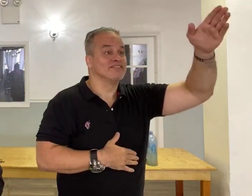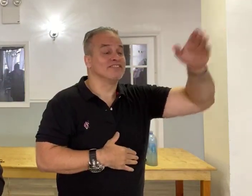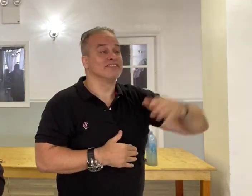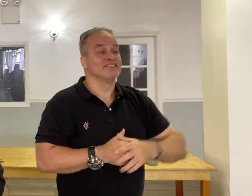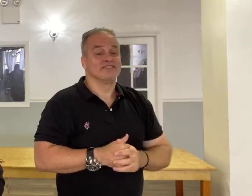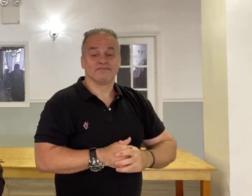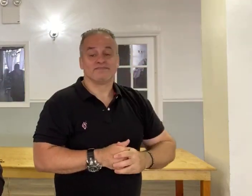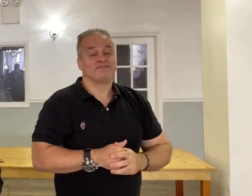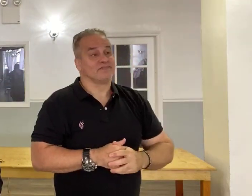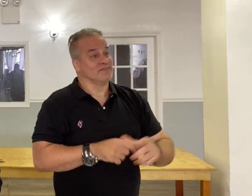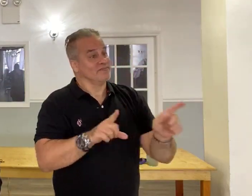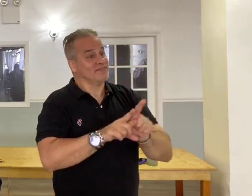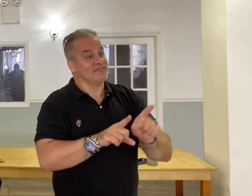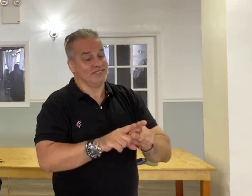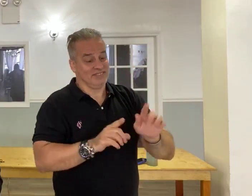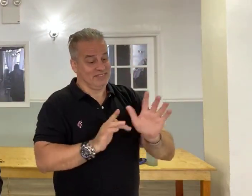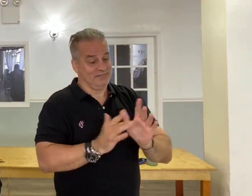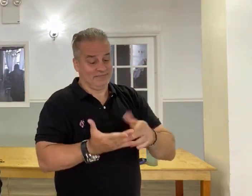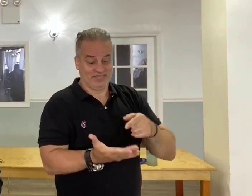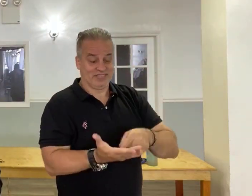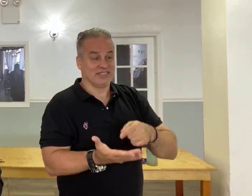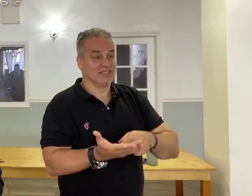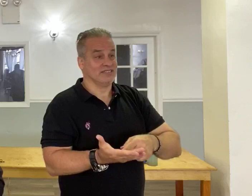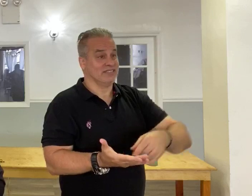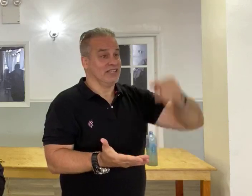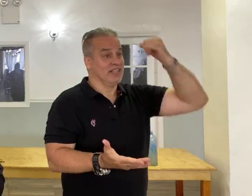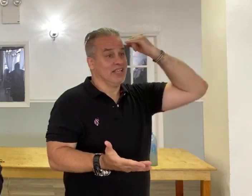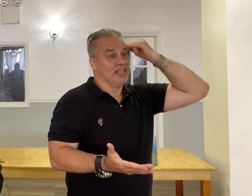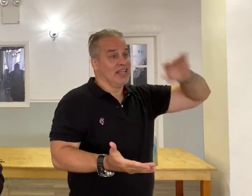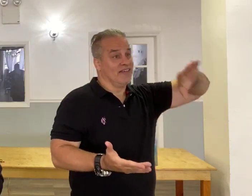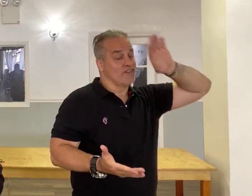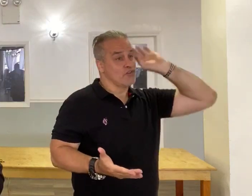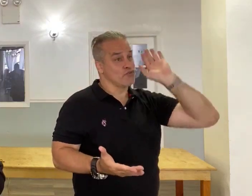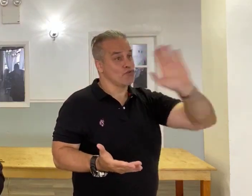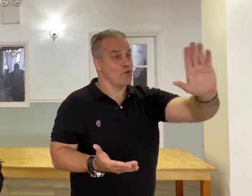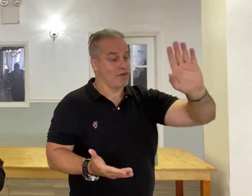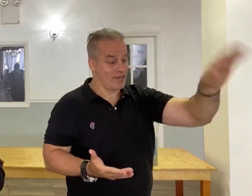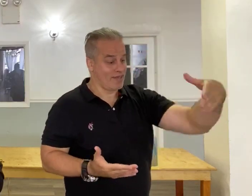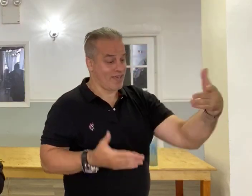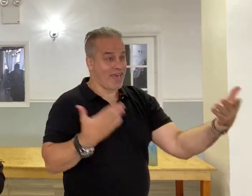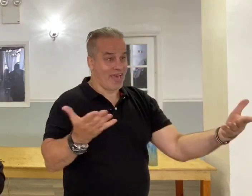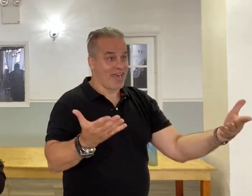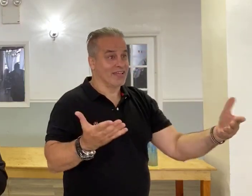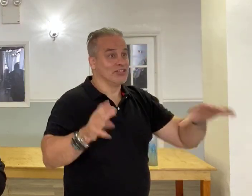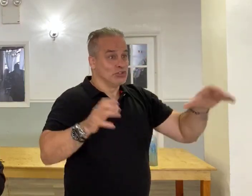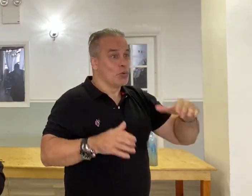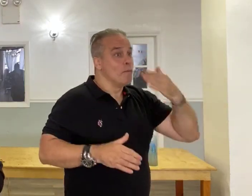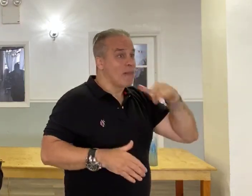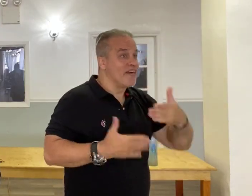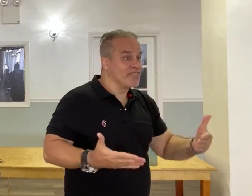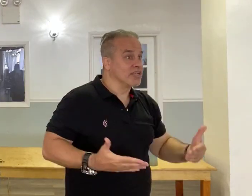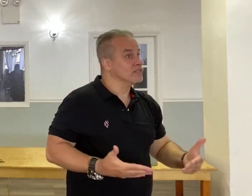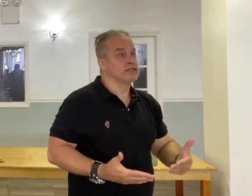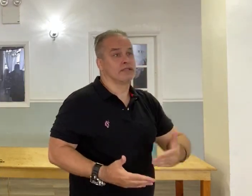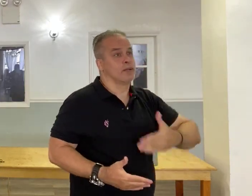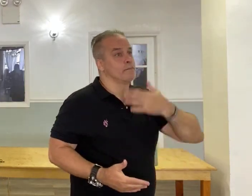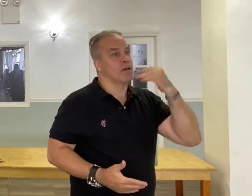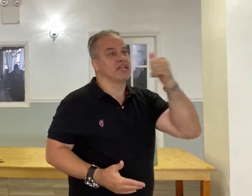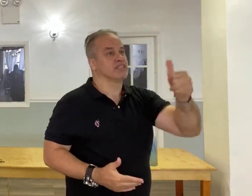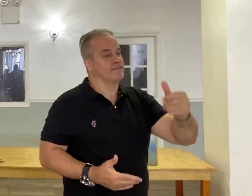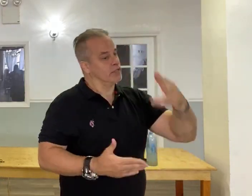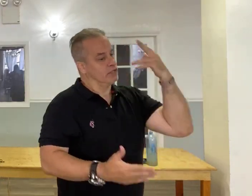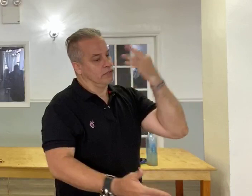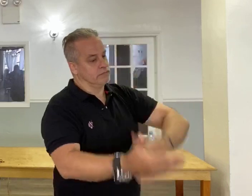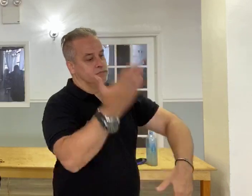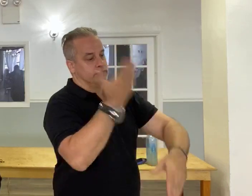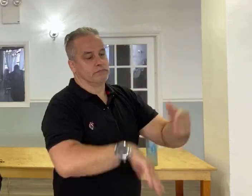hand offend, if thy hand or thy foot offend thee, cut them off and cast them from thee.